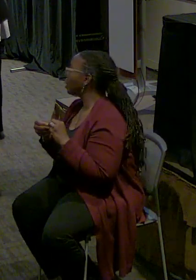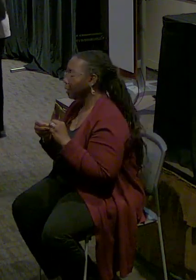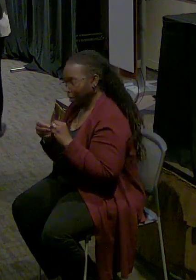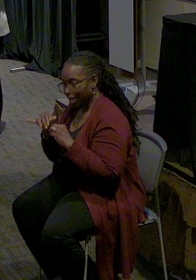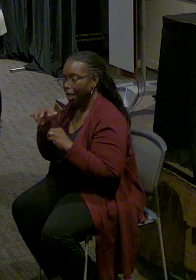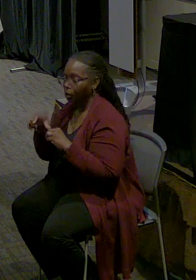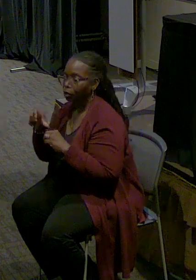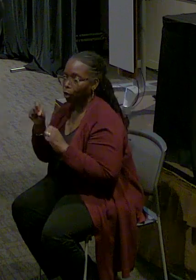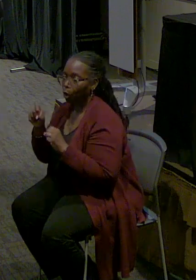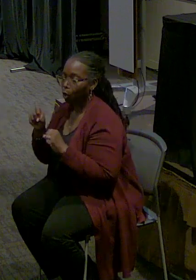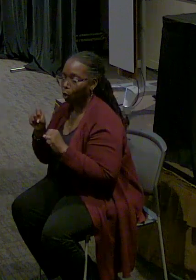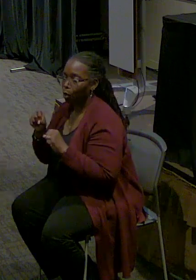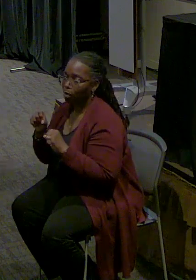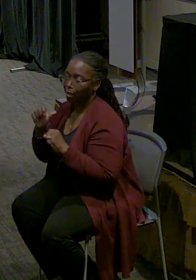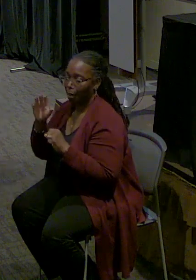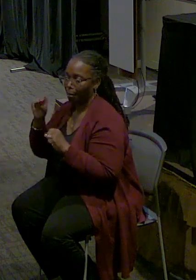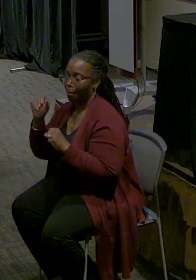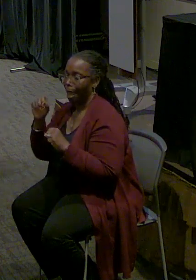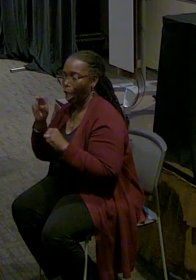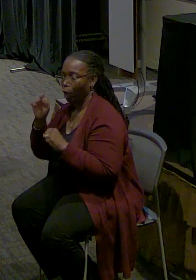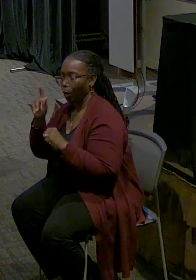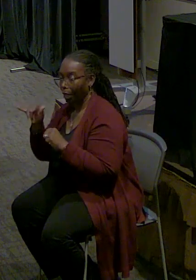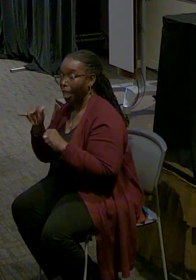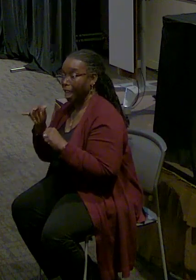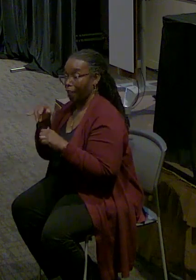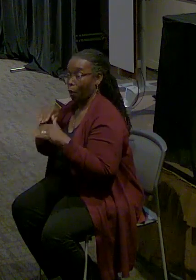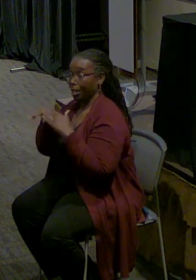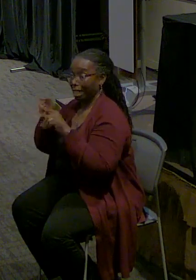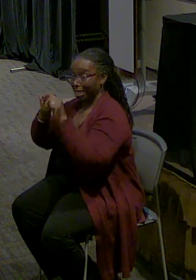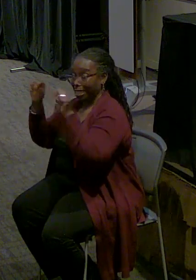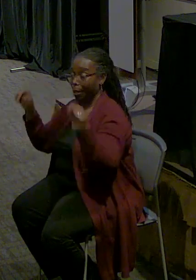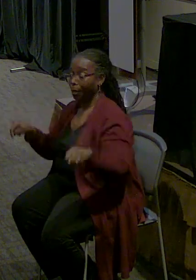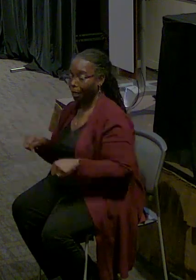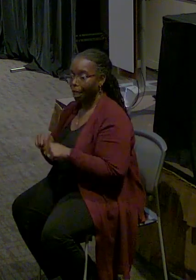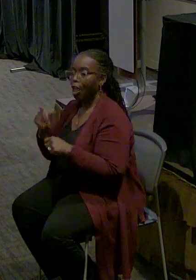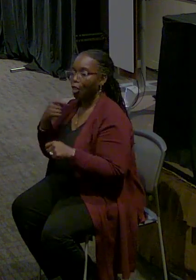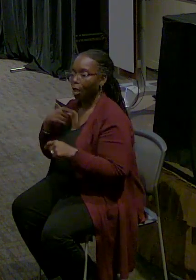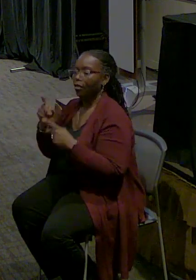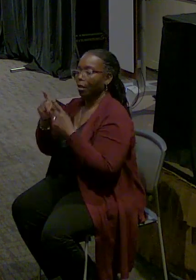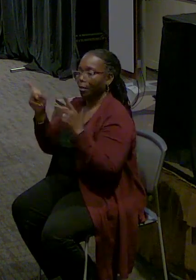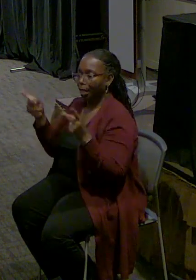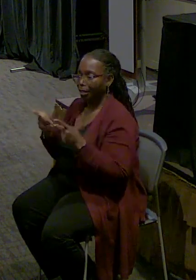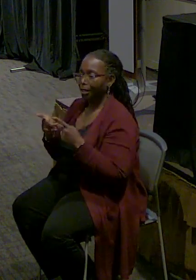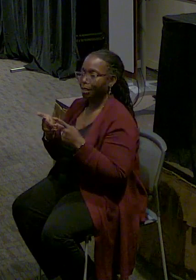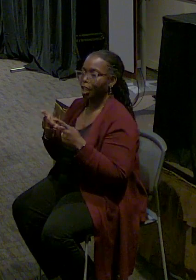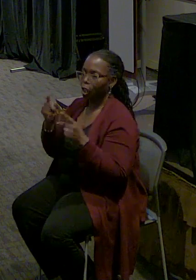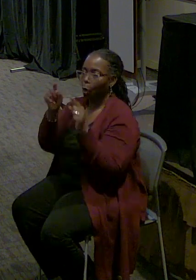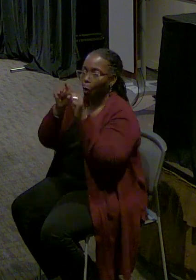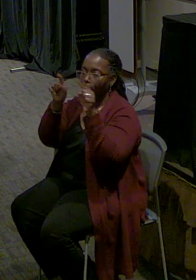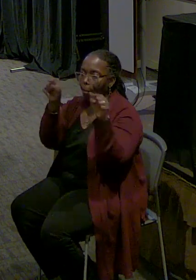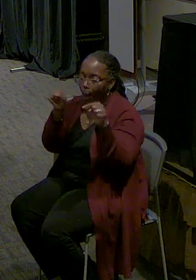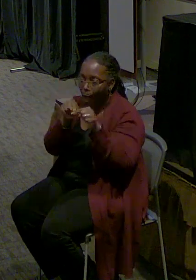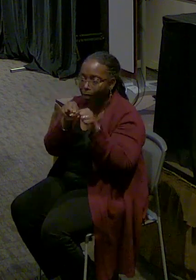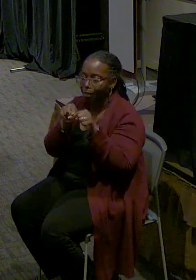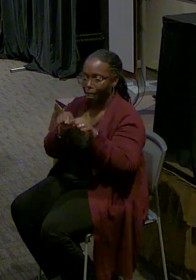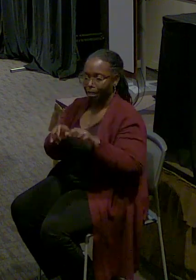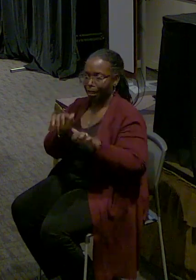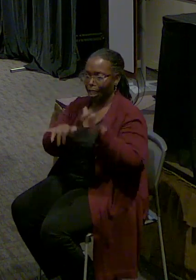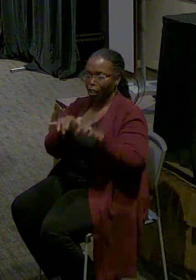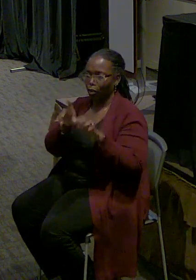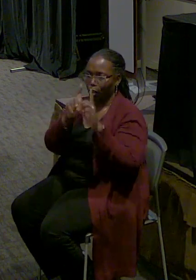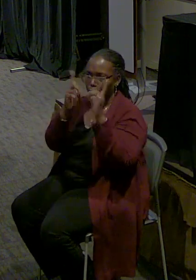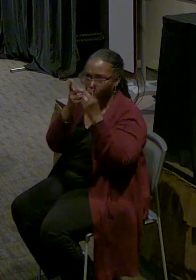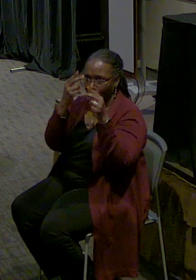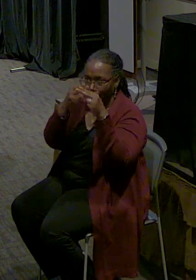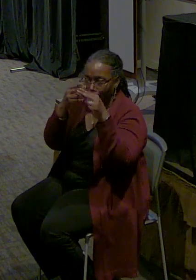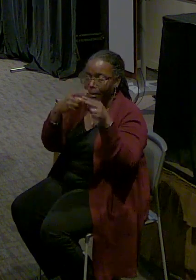Yes, so if you were to access this template, then they would have a place, there would be a box for them to enter their district at the